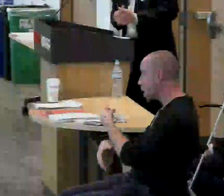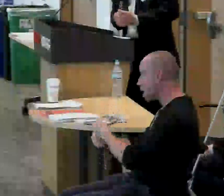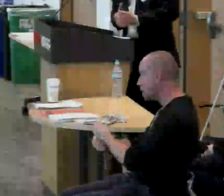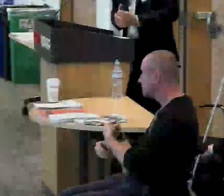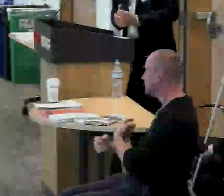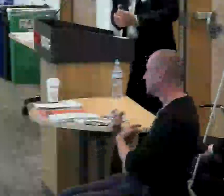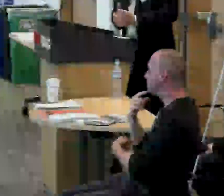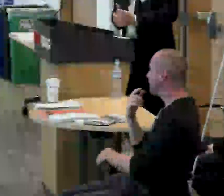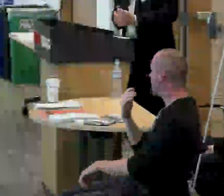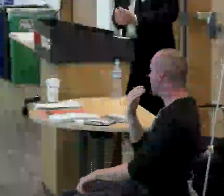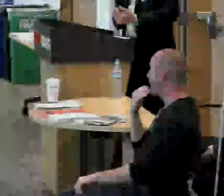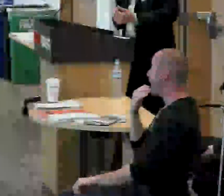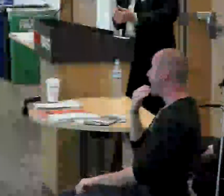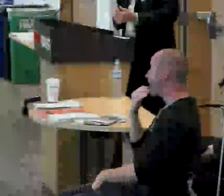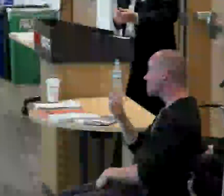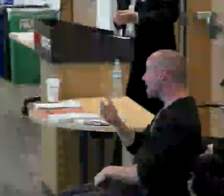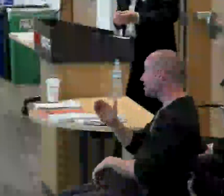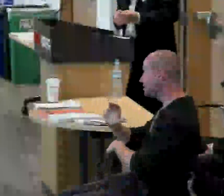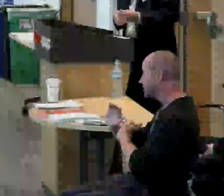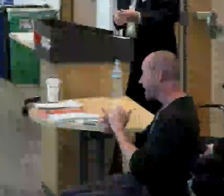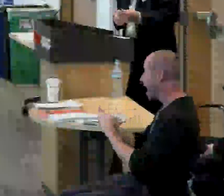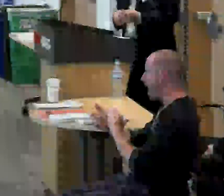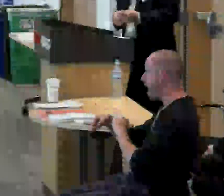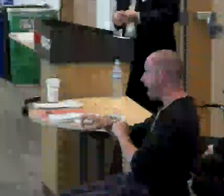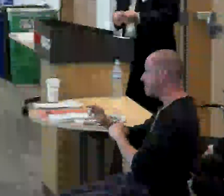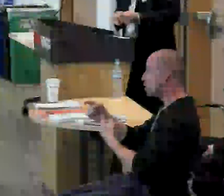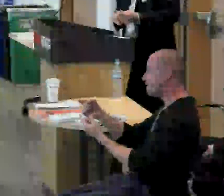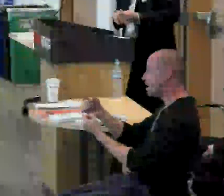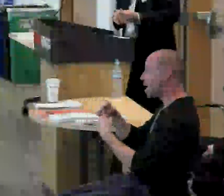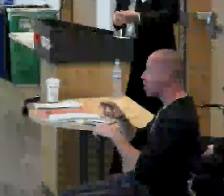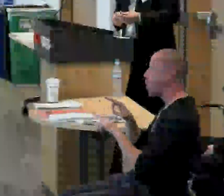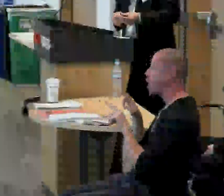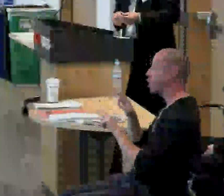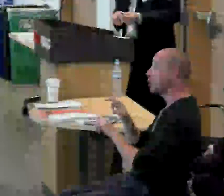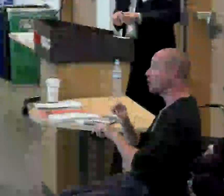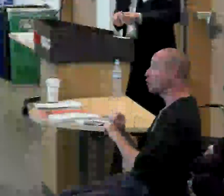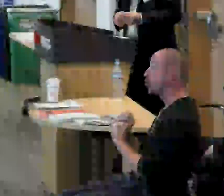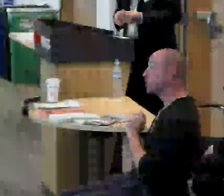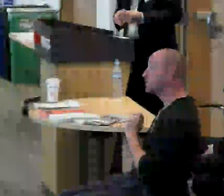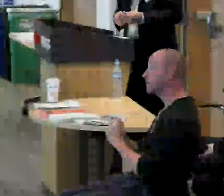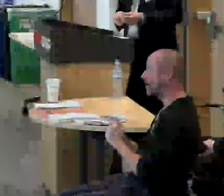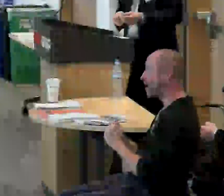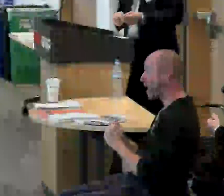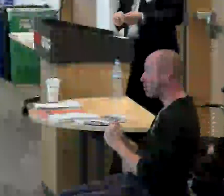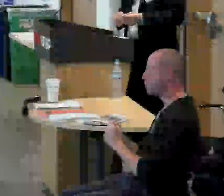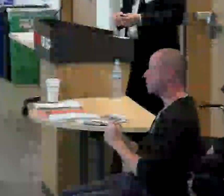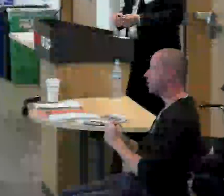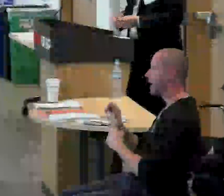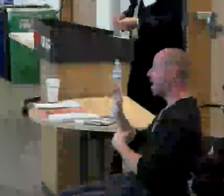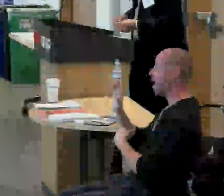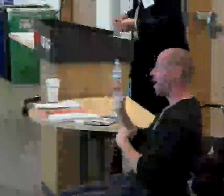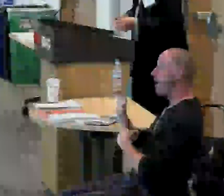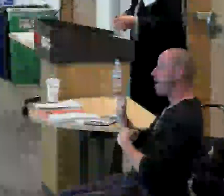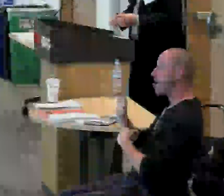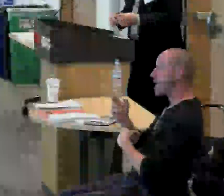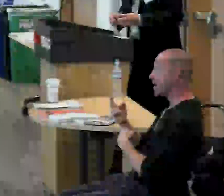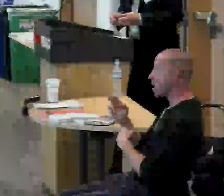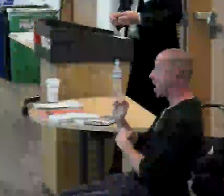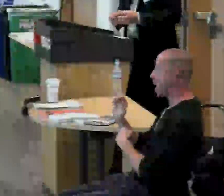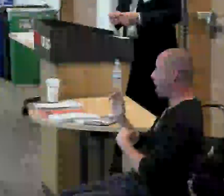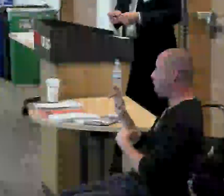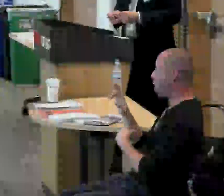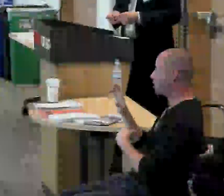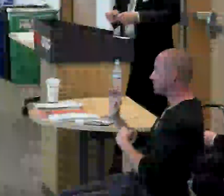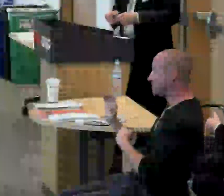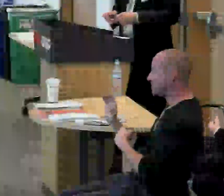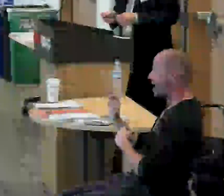Thanks, everybody, for coming, and we really look forward all working together, LightHouse,